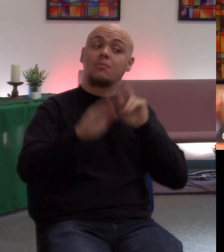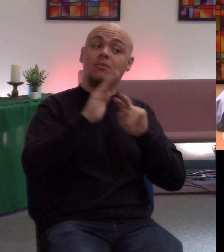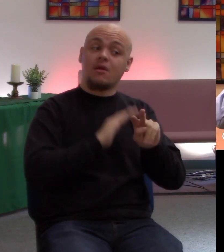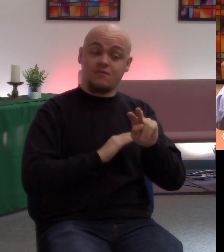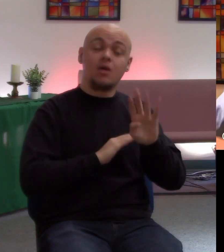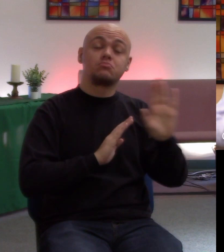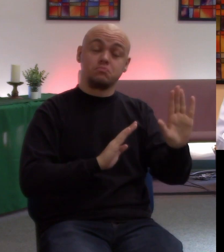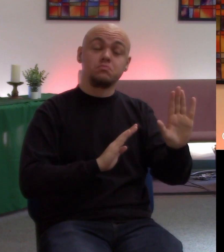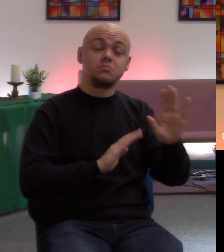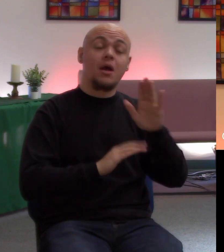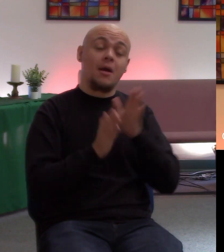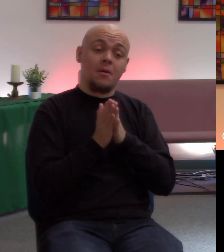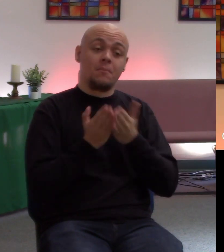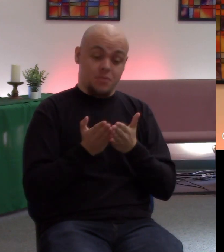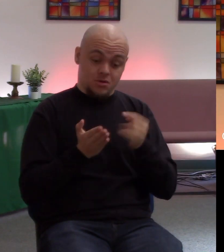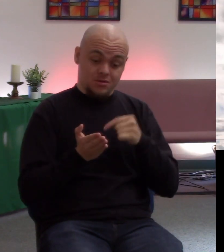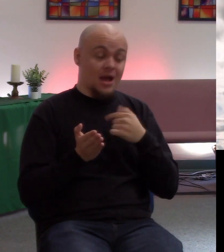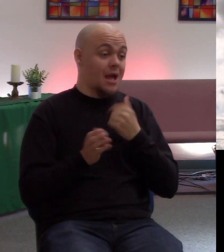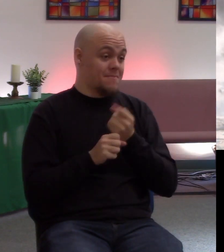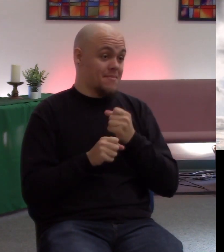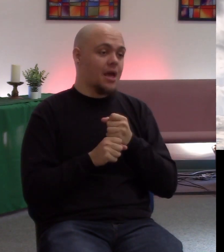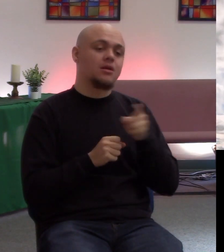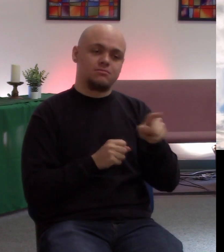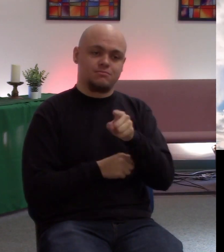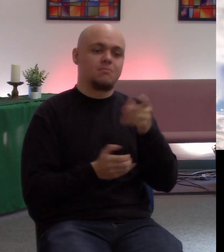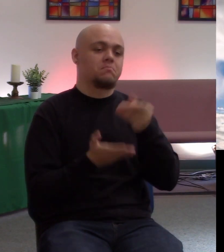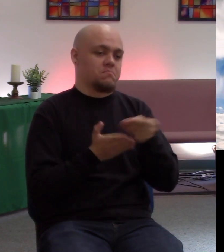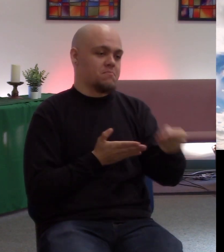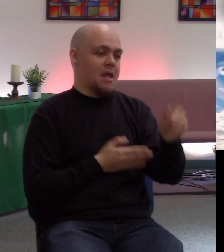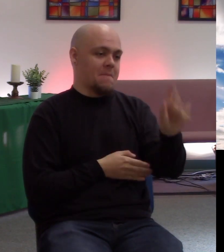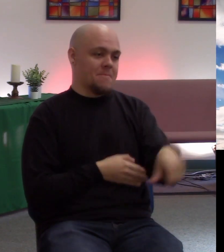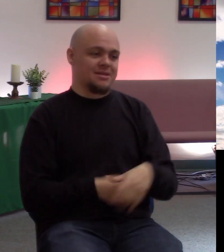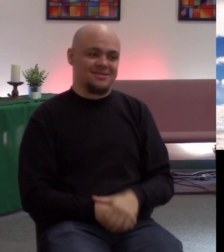Mark my word, I'm a great prophet. Don't forget to buy my book and DVD when it comes out.